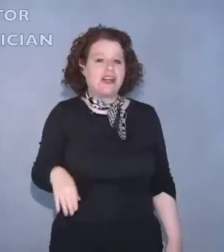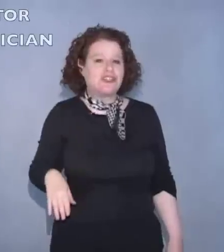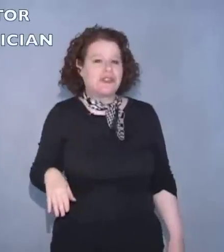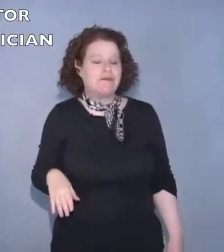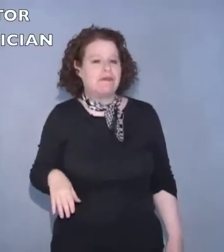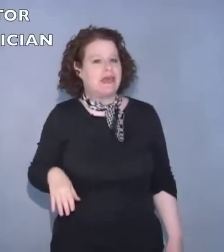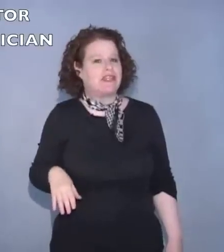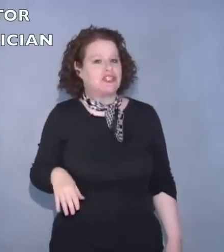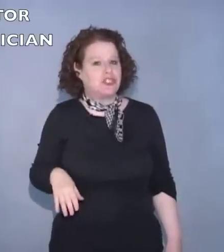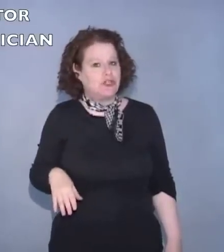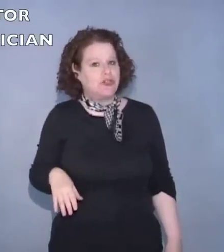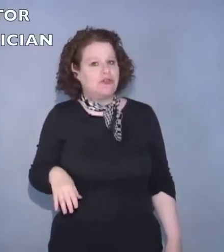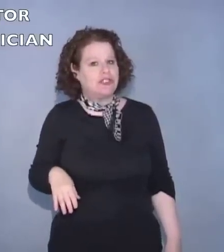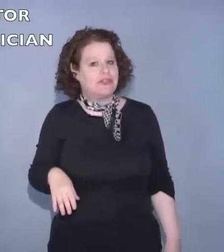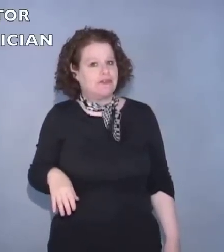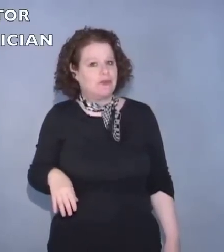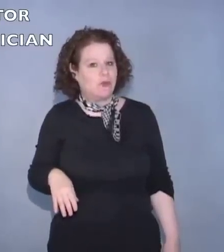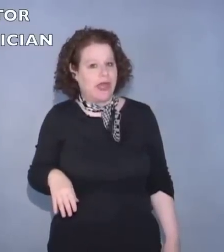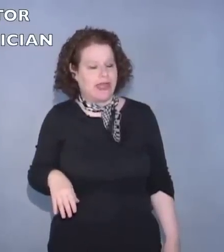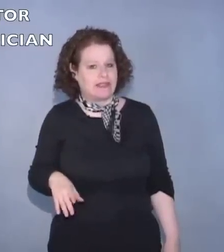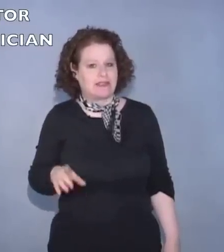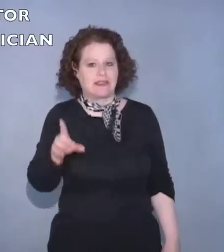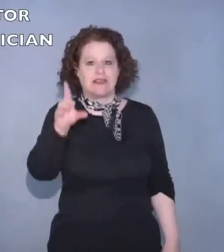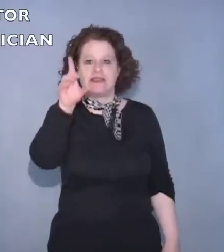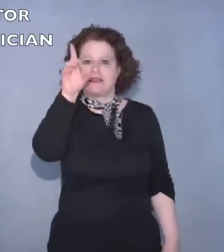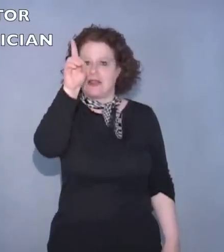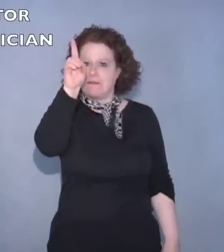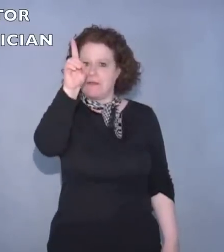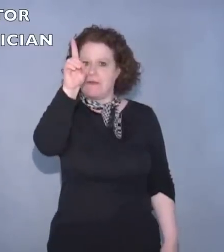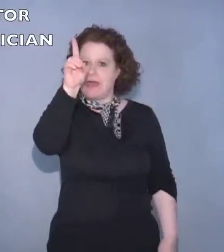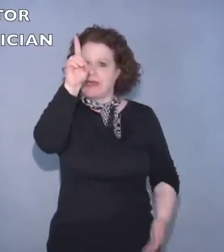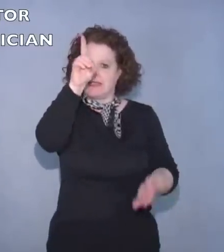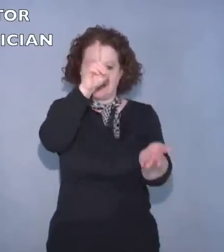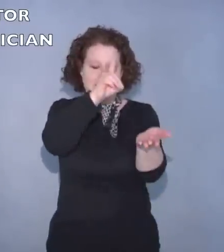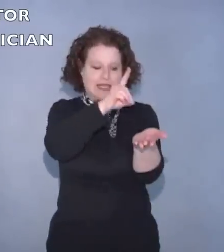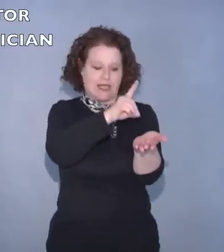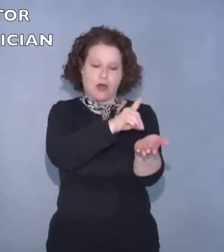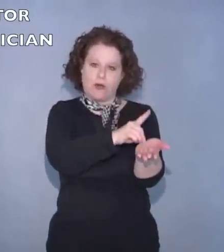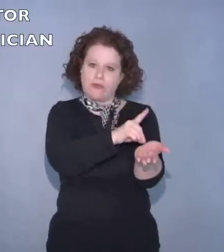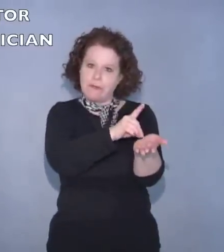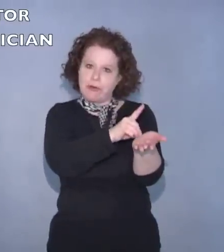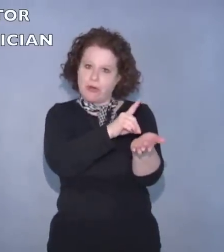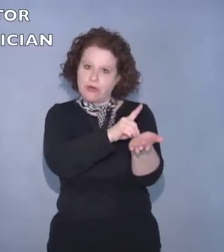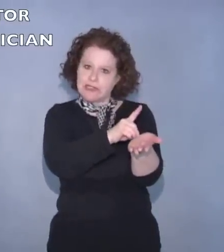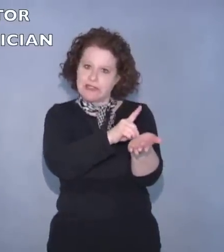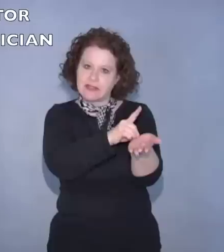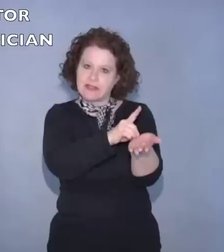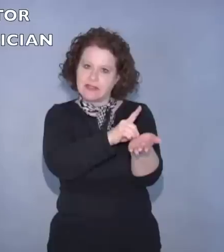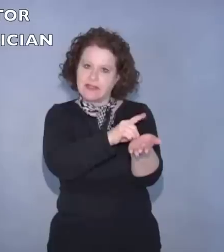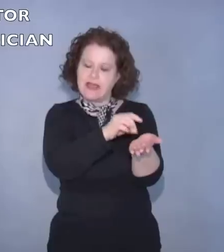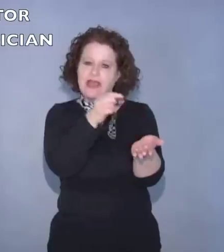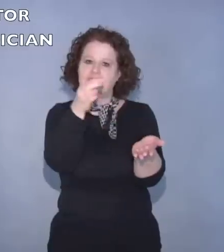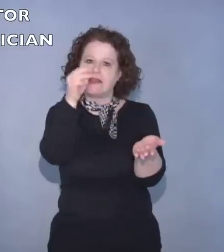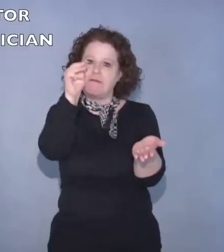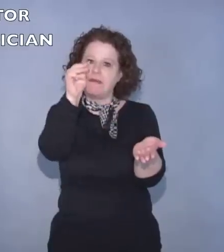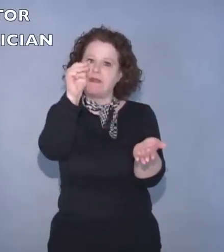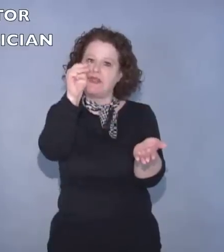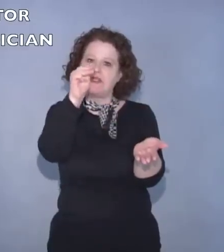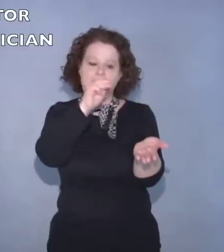Doctor can be made two different ways. Some people make a D over a pulse, and some people use an